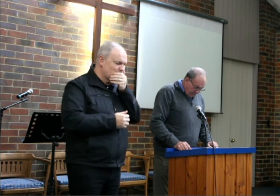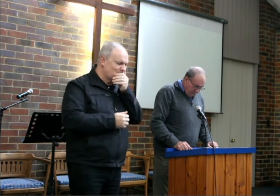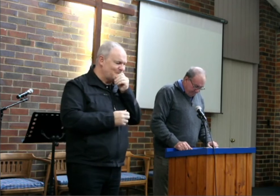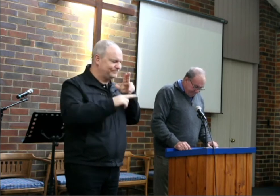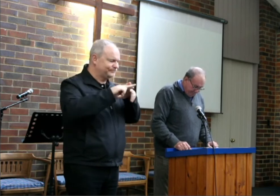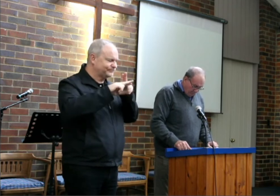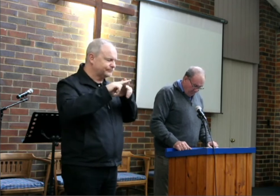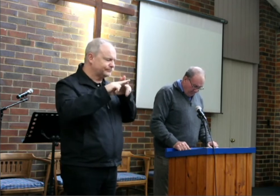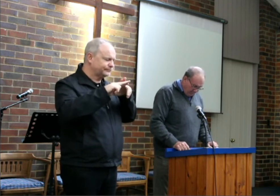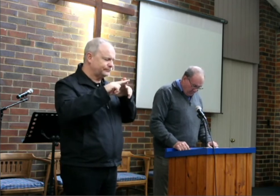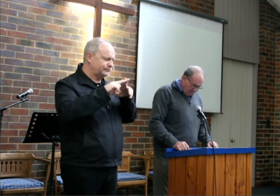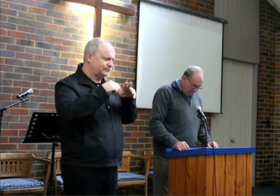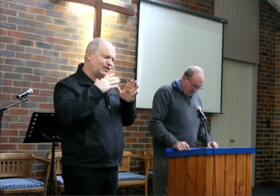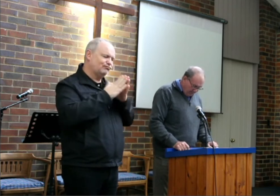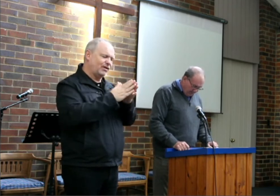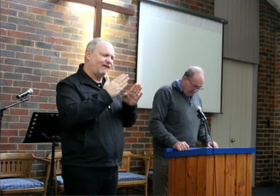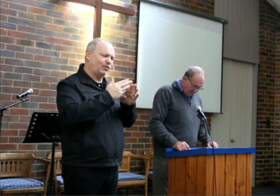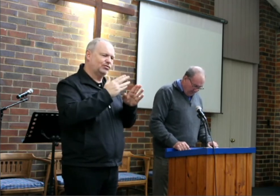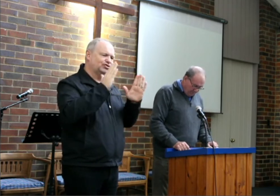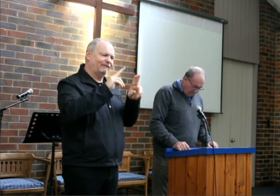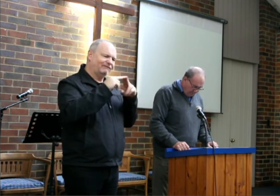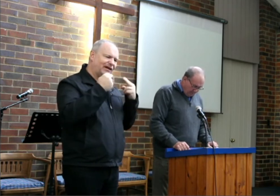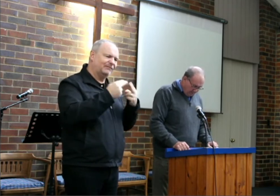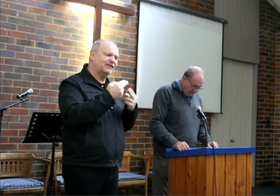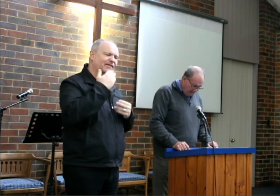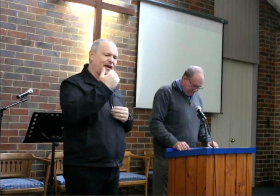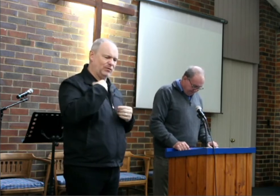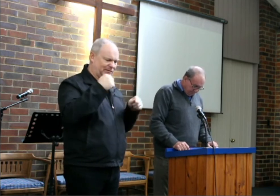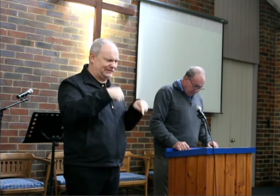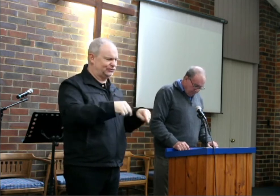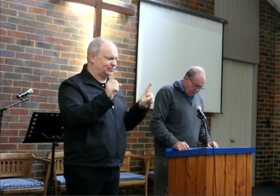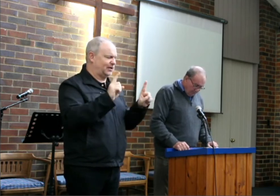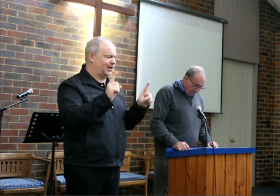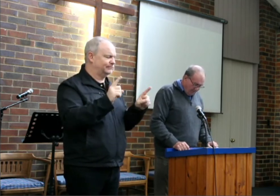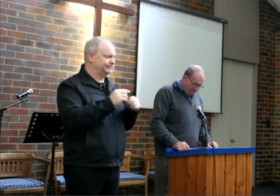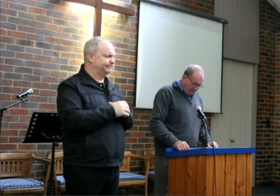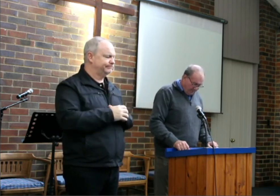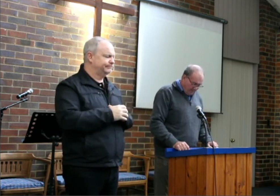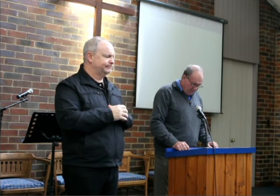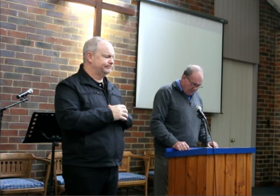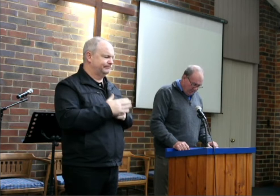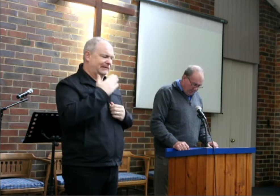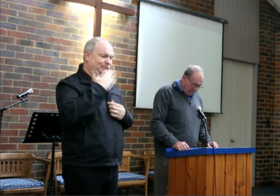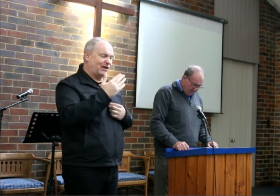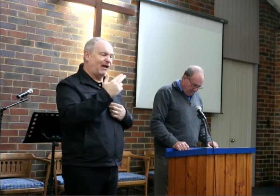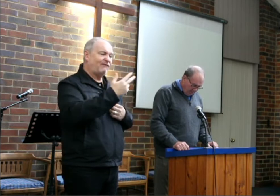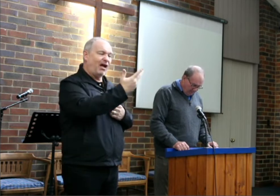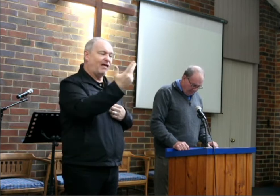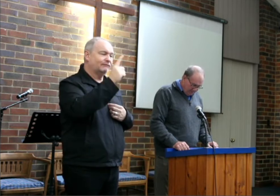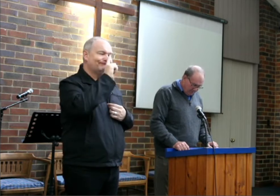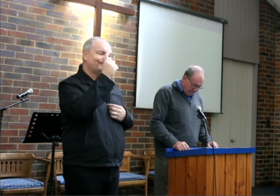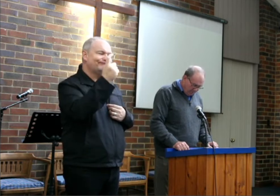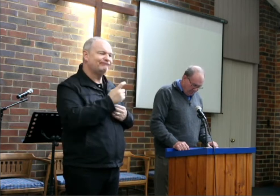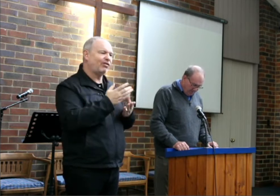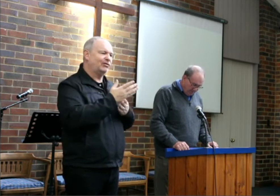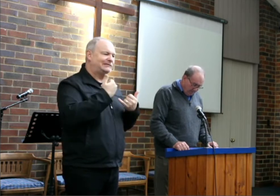Father, we pray for our church family. We thank you that we can be here today. We pray, Father, for those who can't be here through